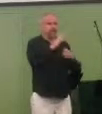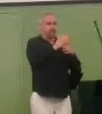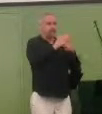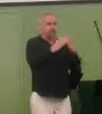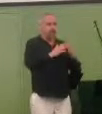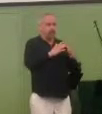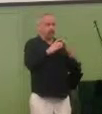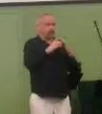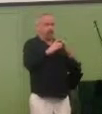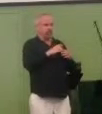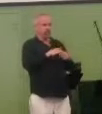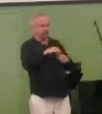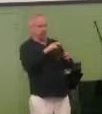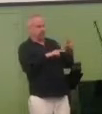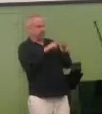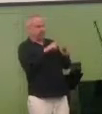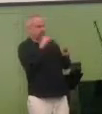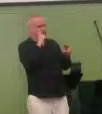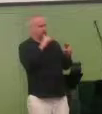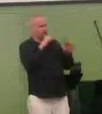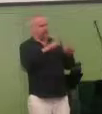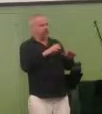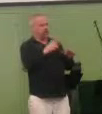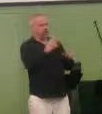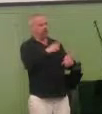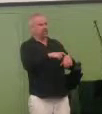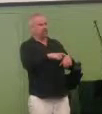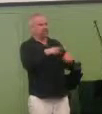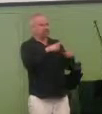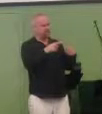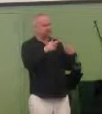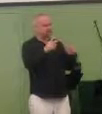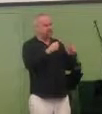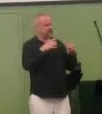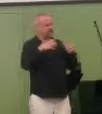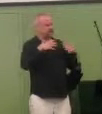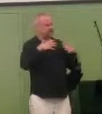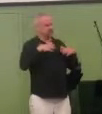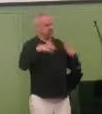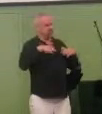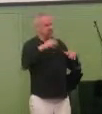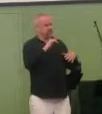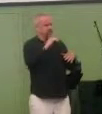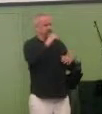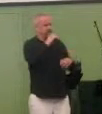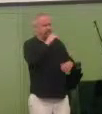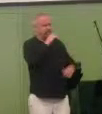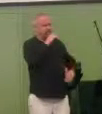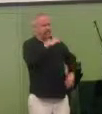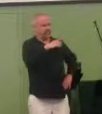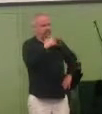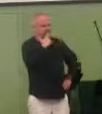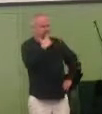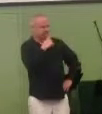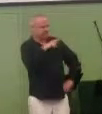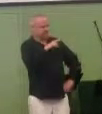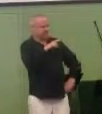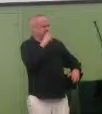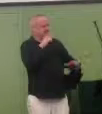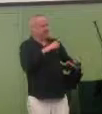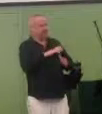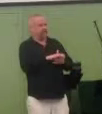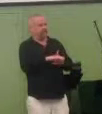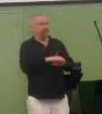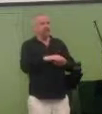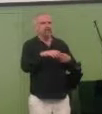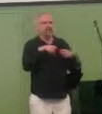wear dresses once in an attempt to become more female. The androgyny and sexual freedom that was prevalent in the 60s